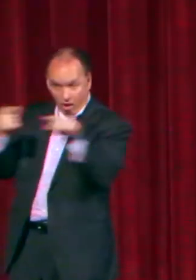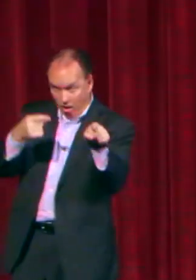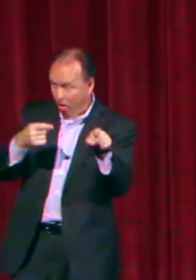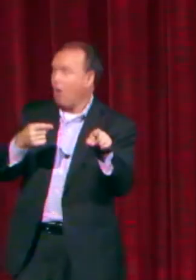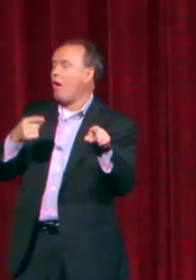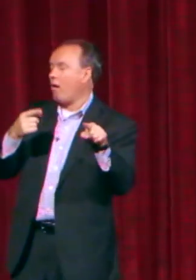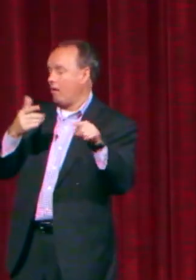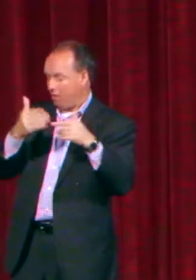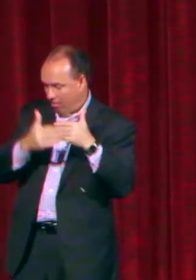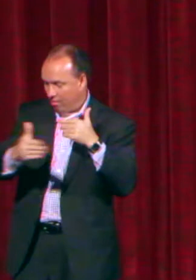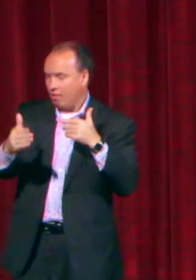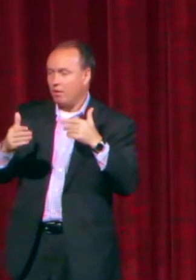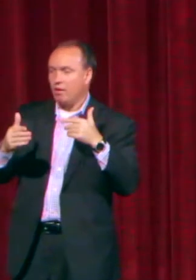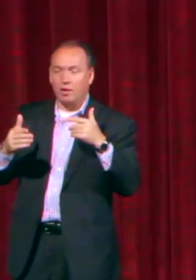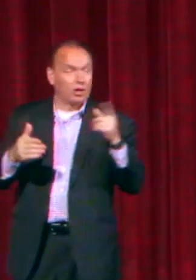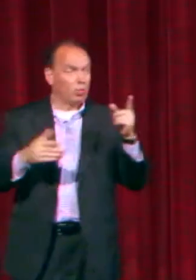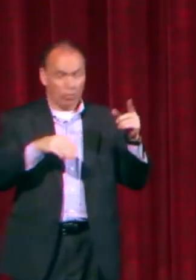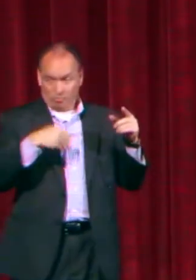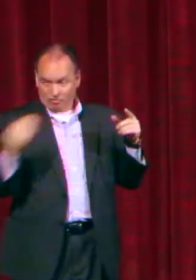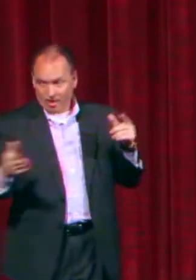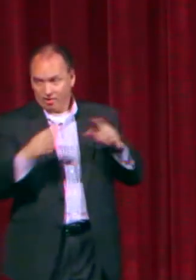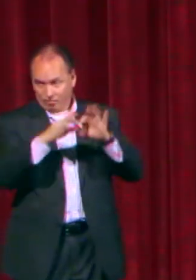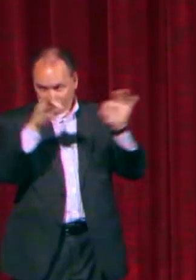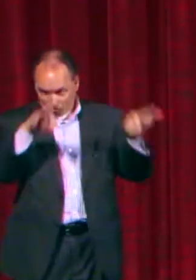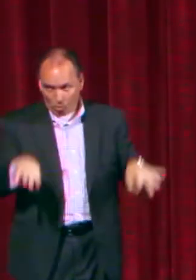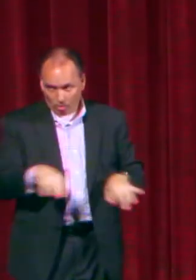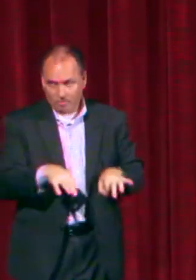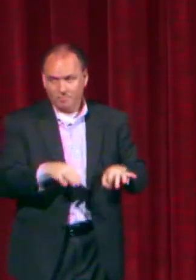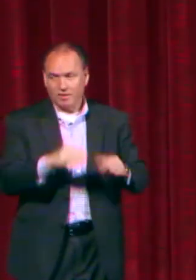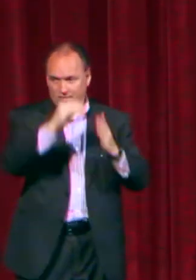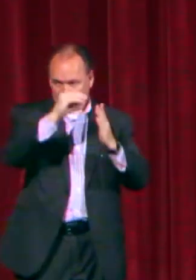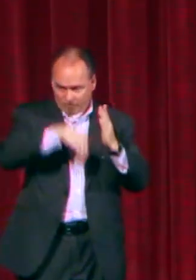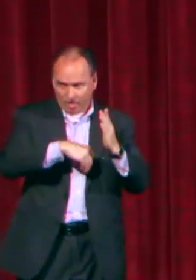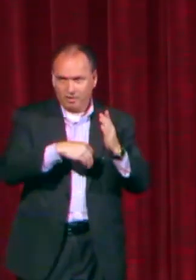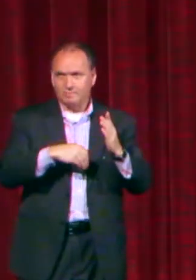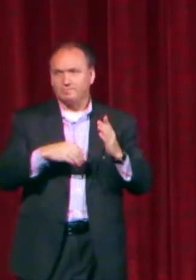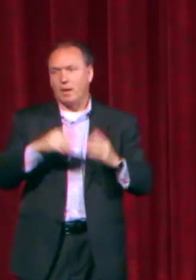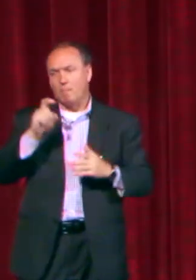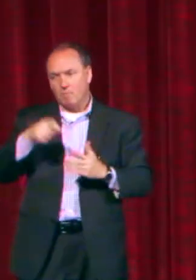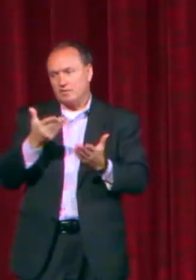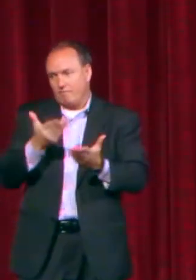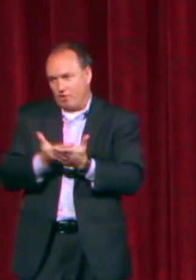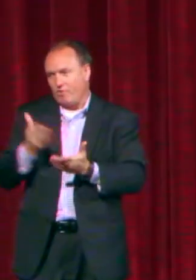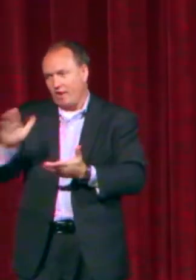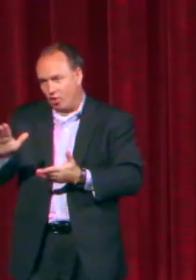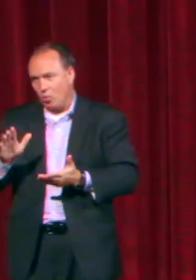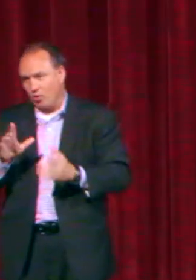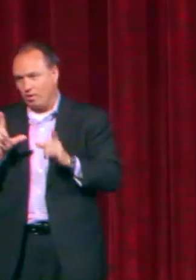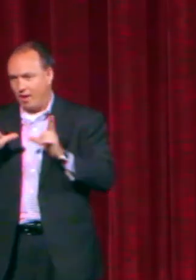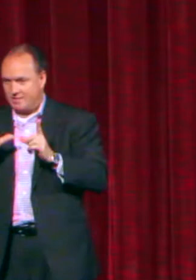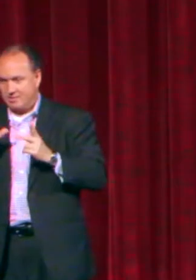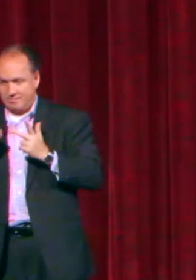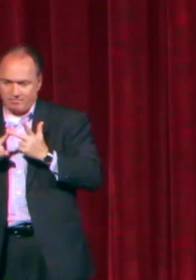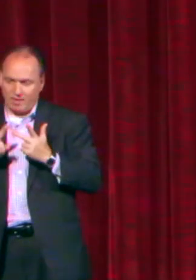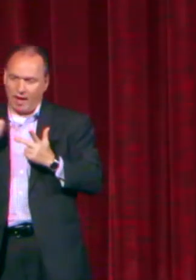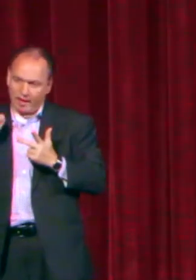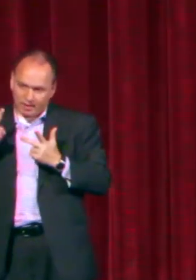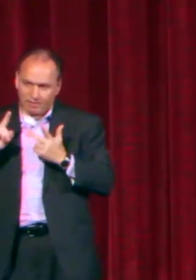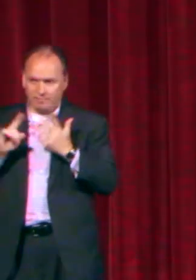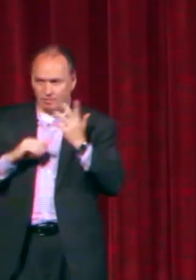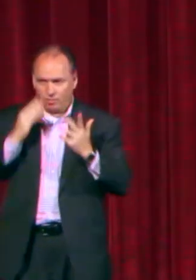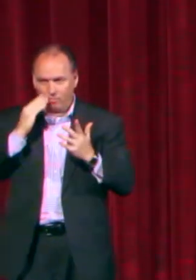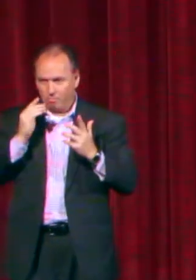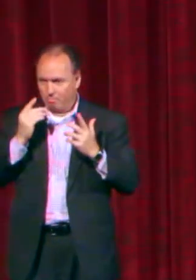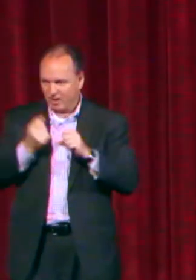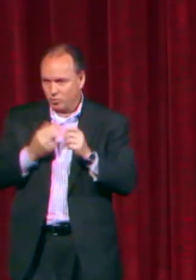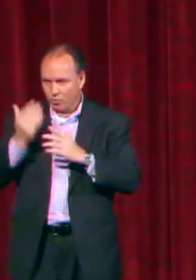And from there, we would give you this form here. Fill out the form. We have to verify your ID just so we